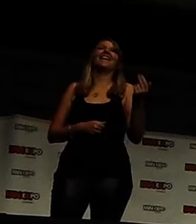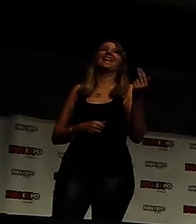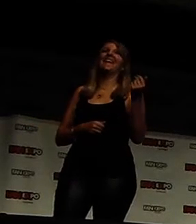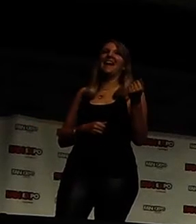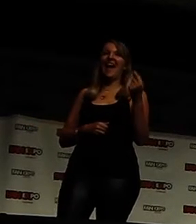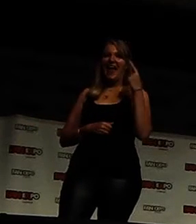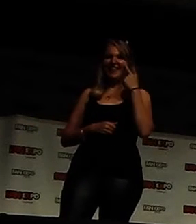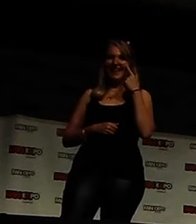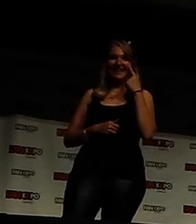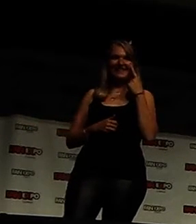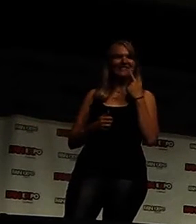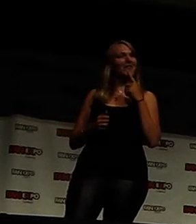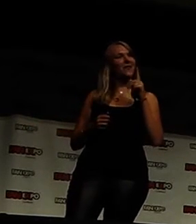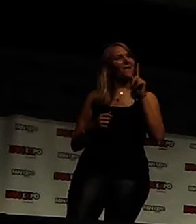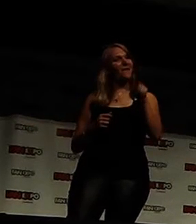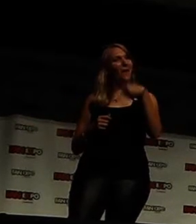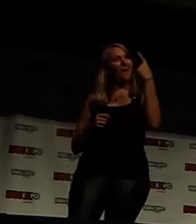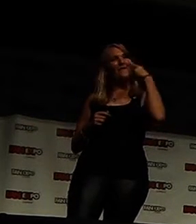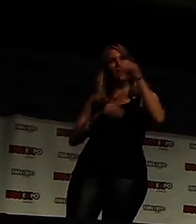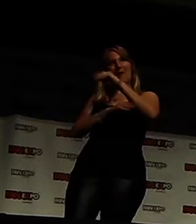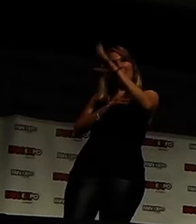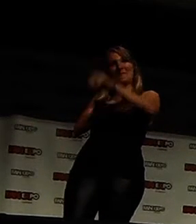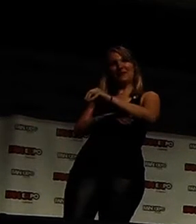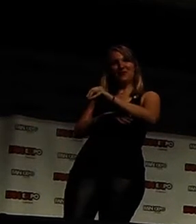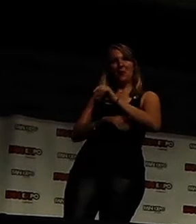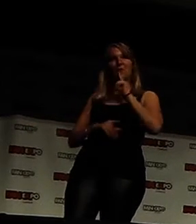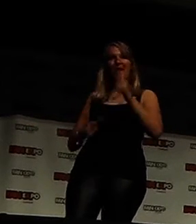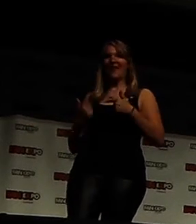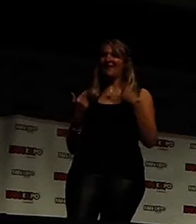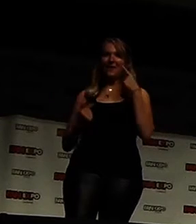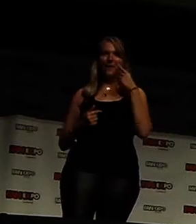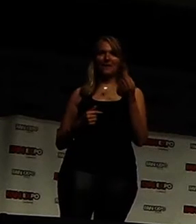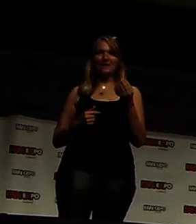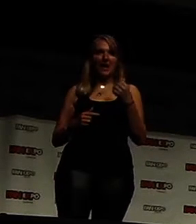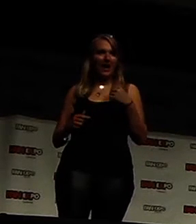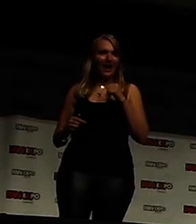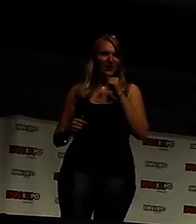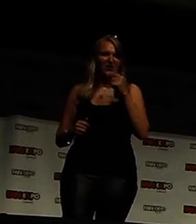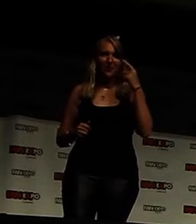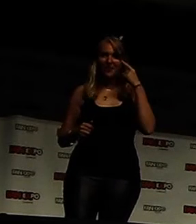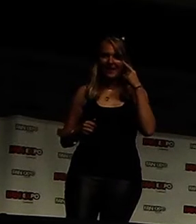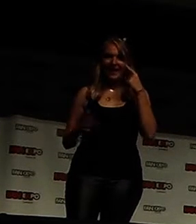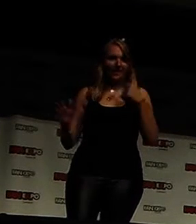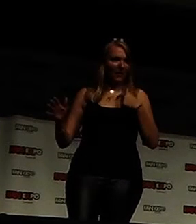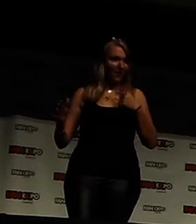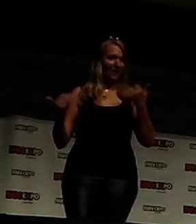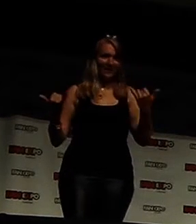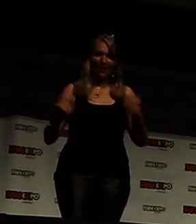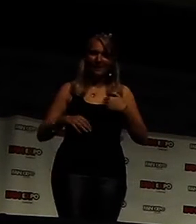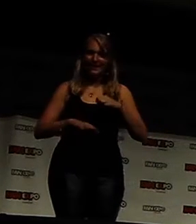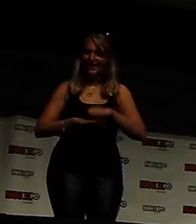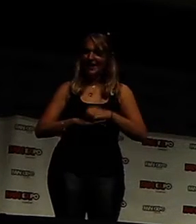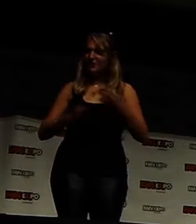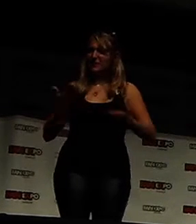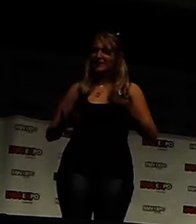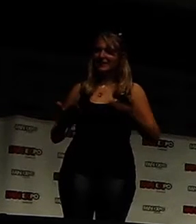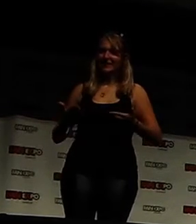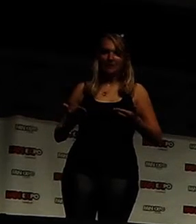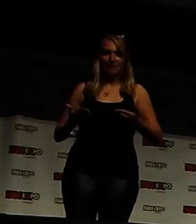I think it was just for the picture. Okay. I don't think it was real life. I don't think. Oh my gosh, am I engaged?